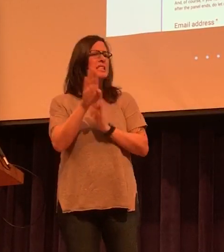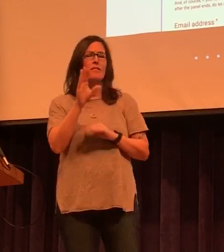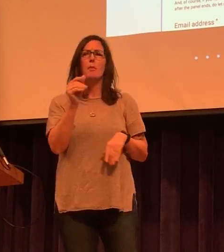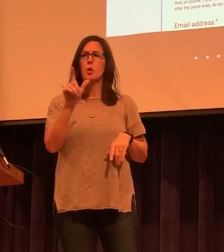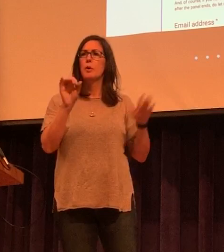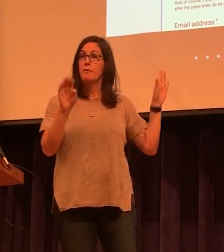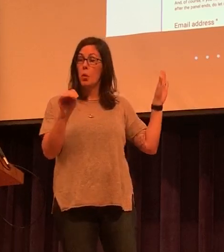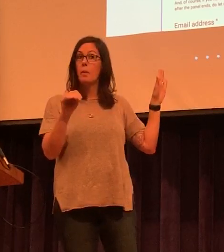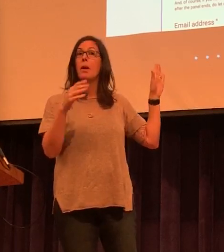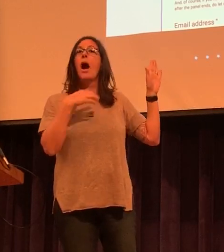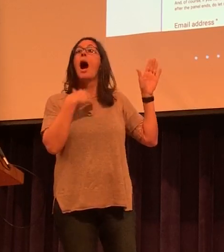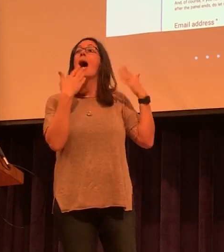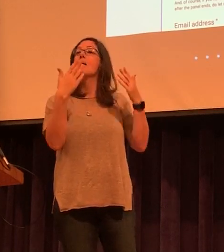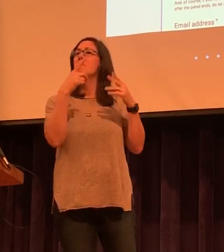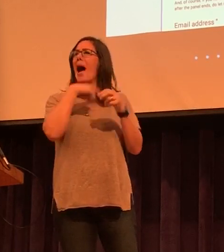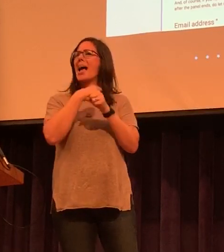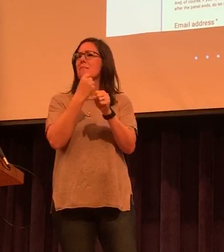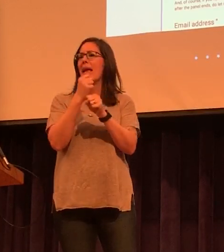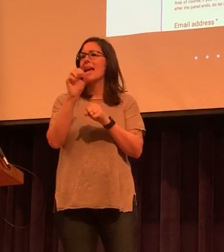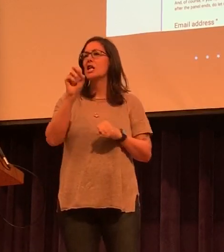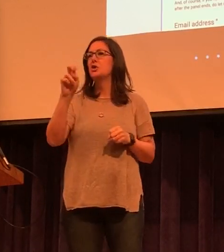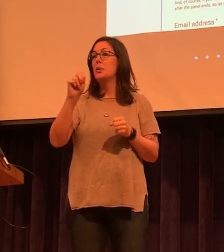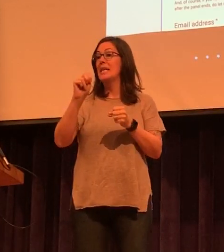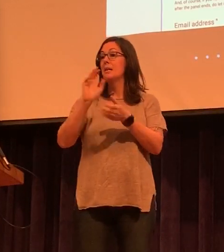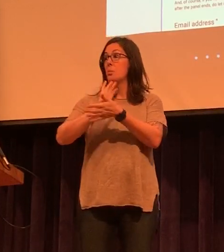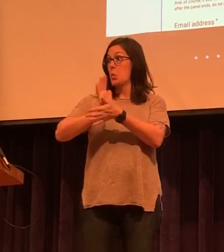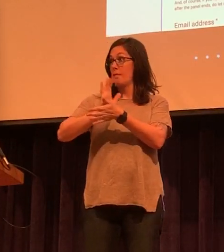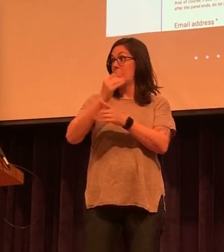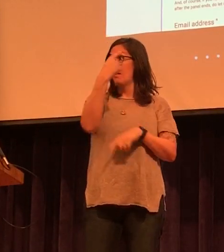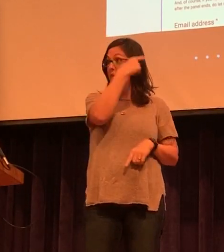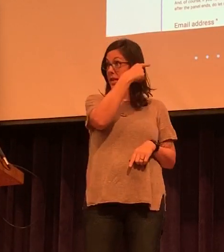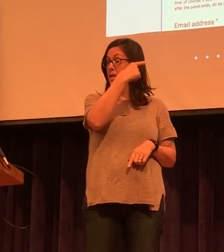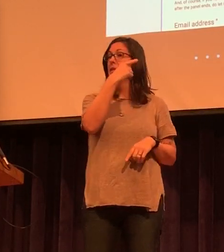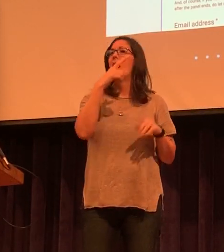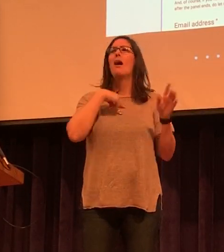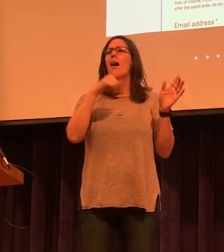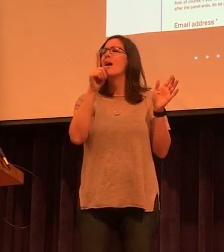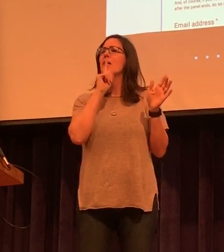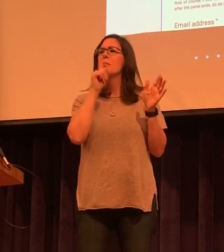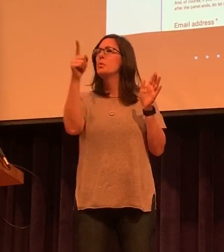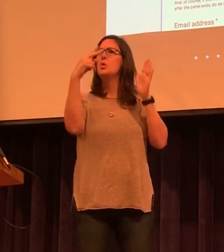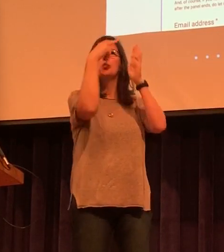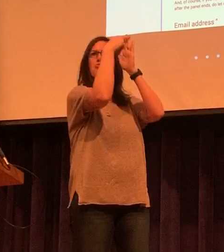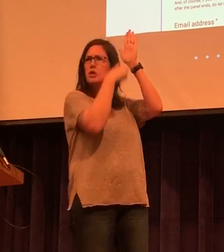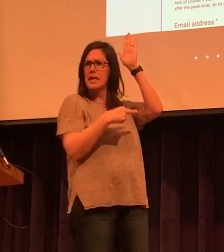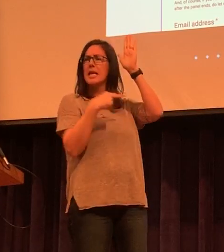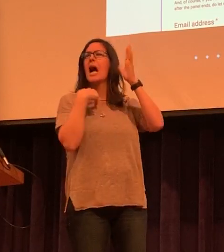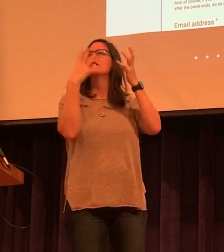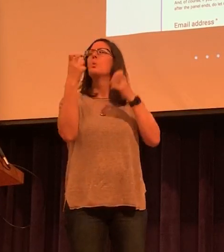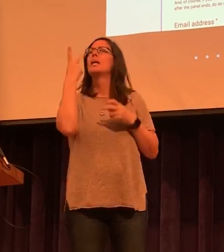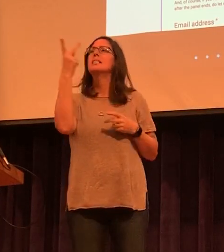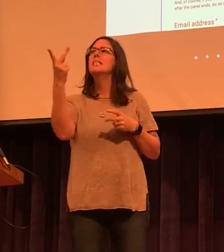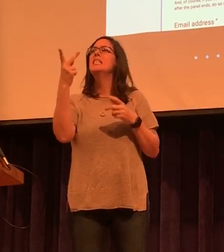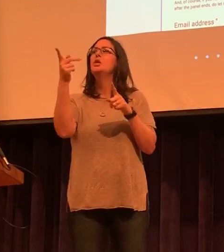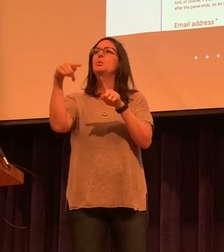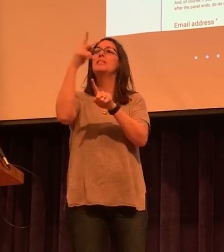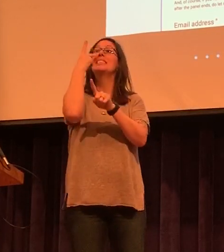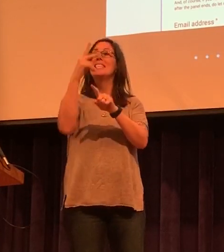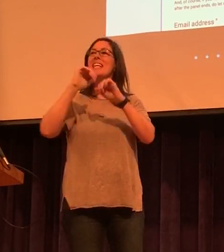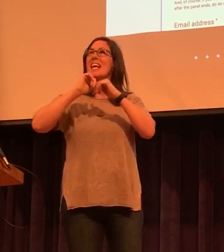getting information about this topic. I created a Google form and created a screen movie of the survey. Again, the point